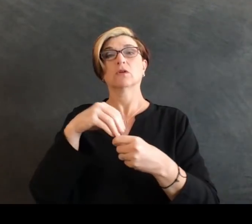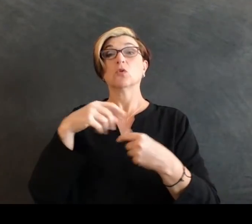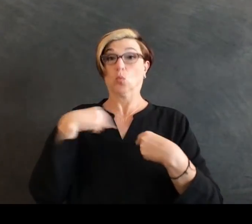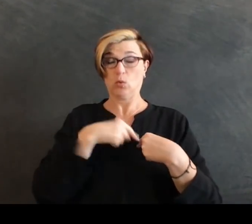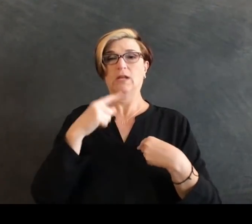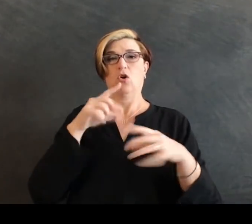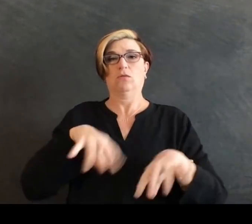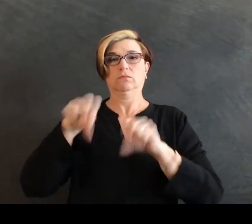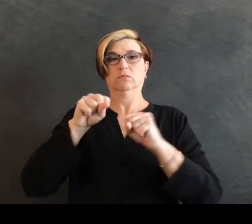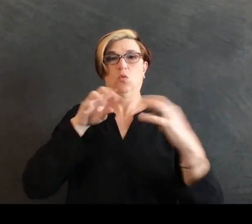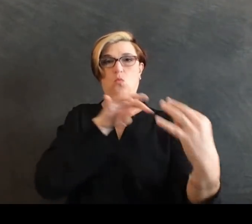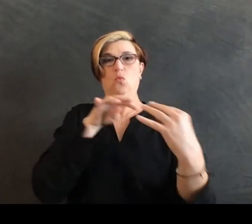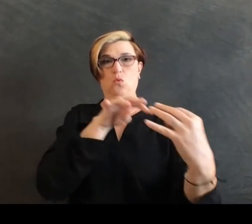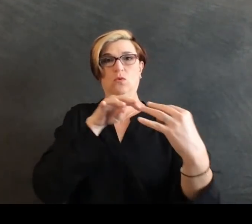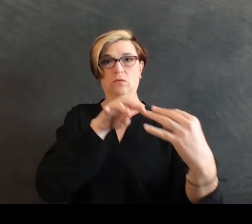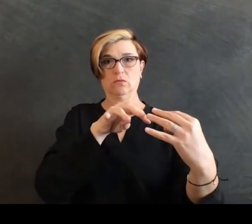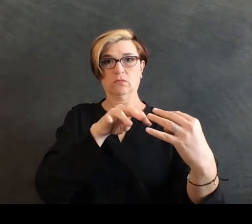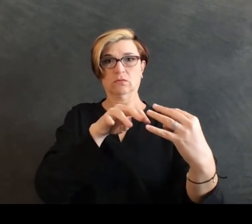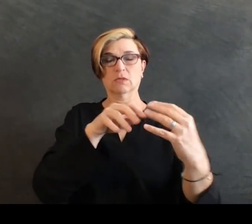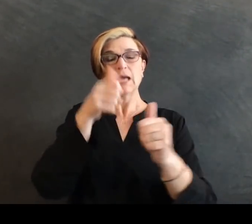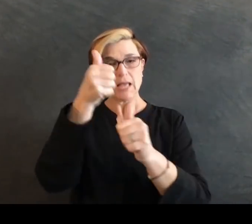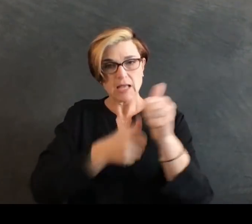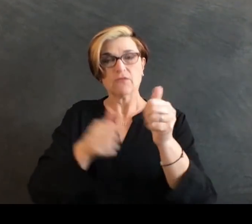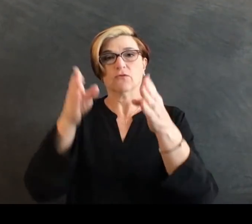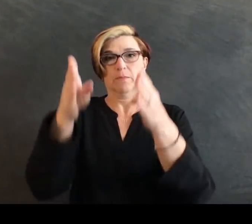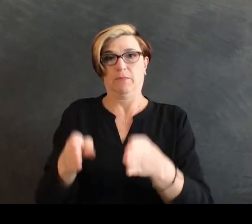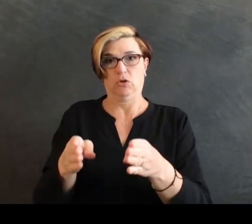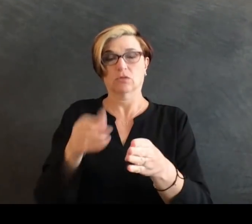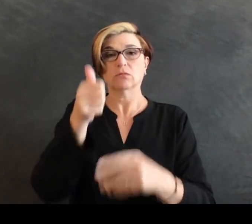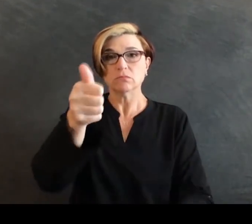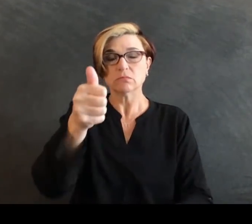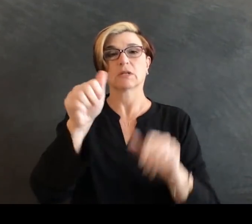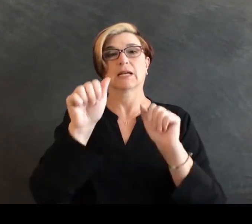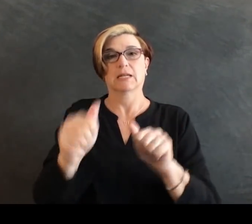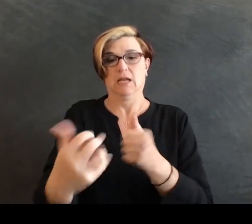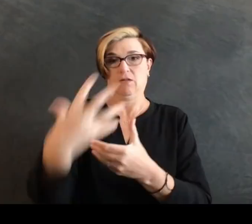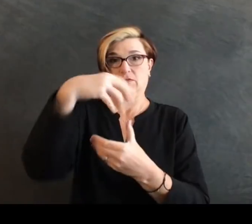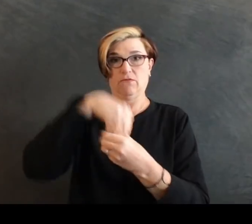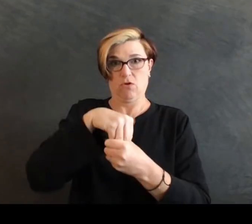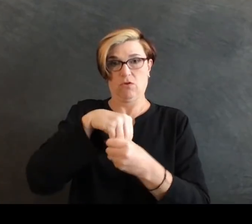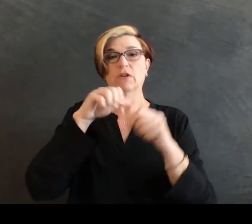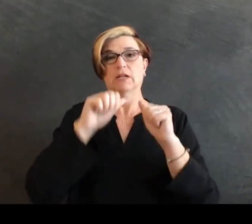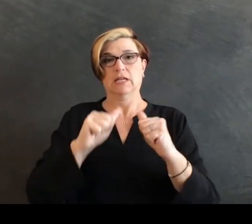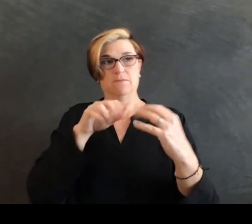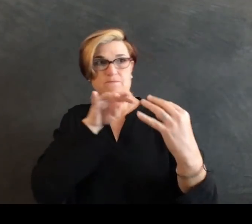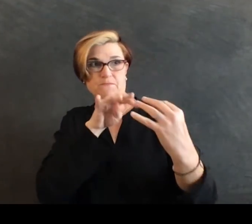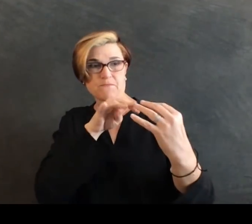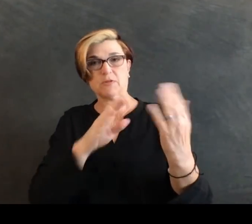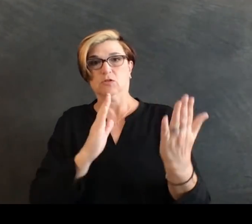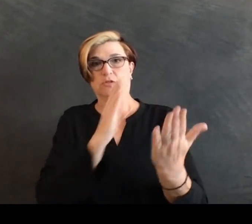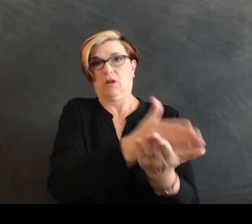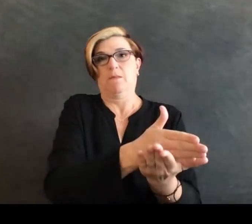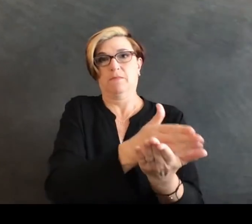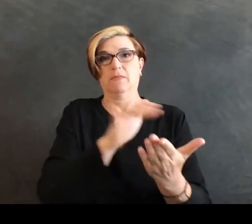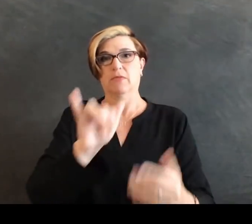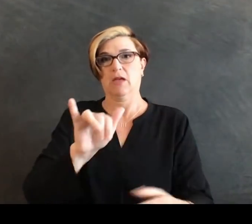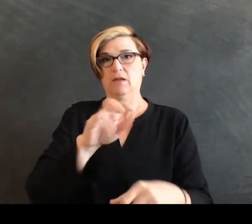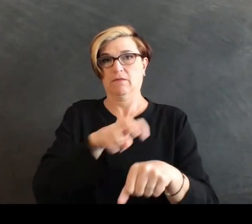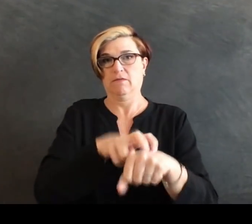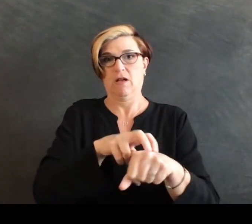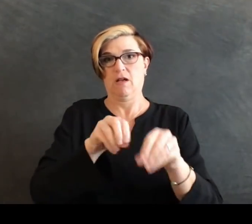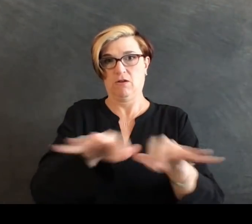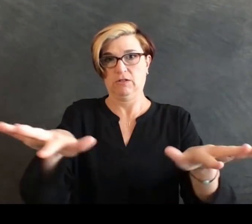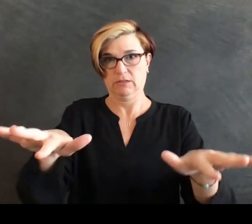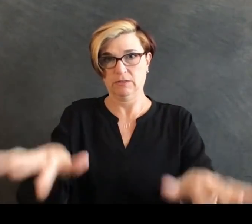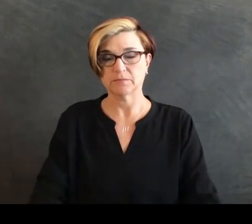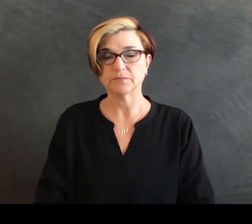difference in stopping the virus. This is our shared patriotic duty. Challenging times are ahead for the next